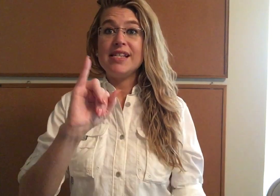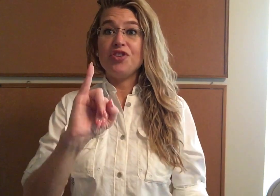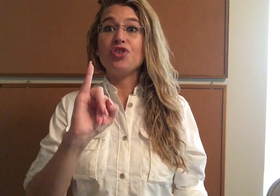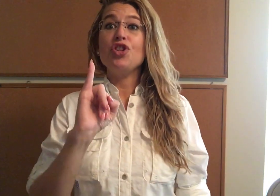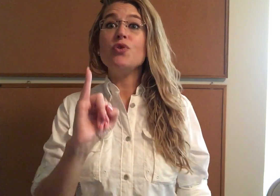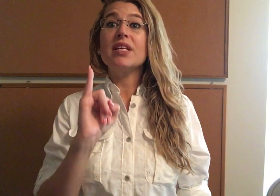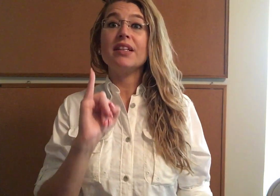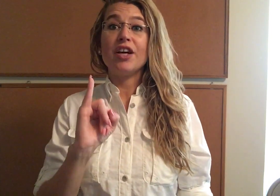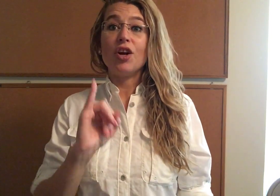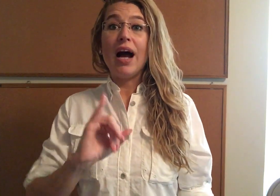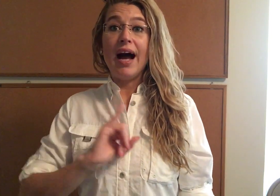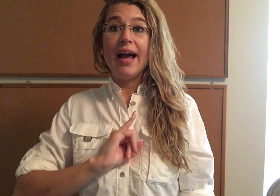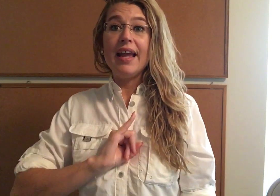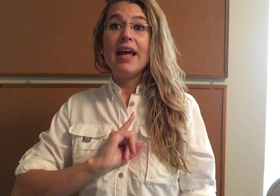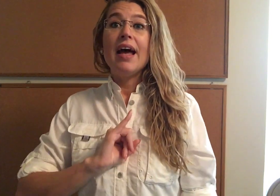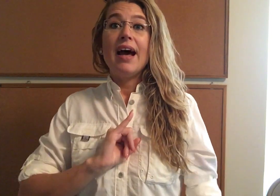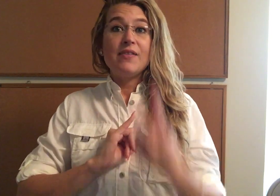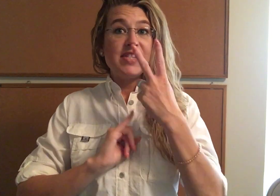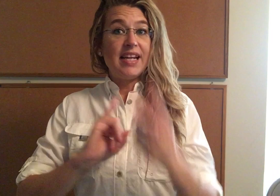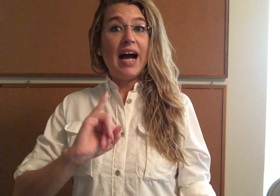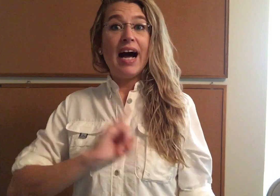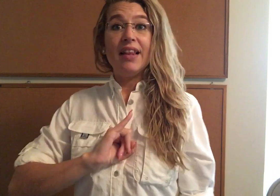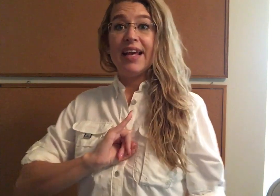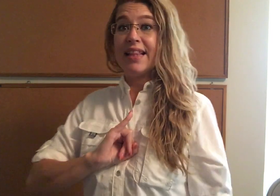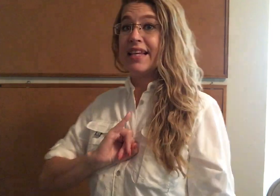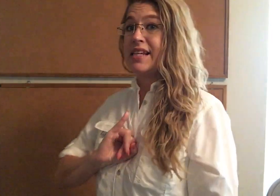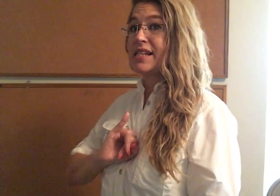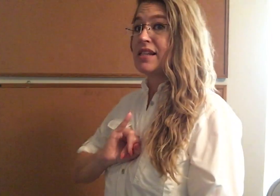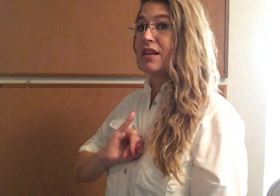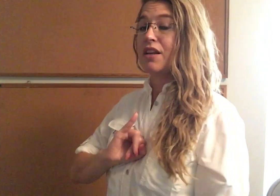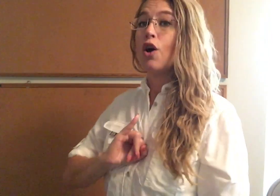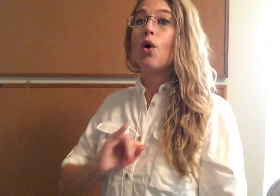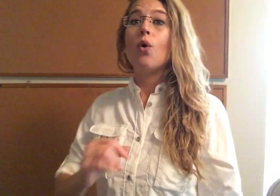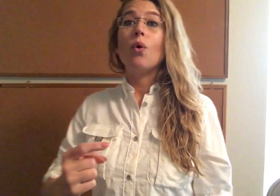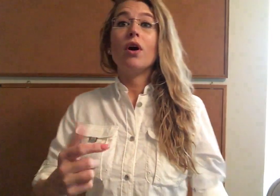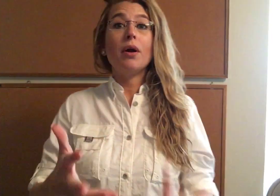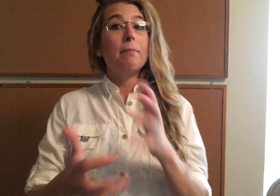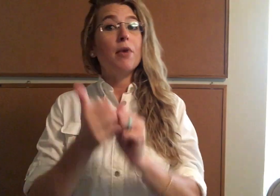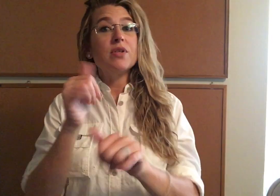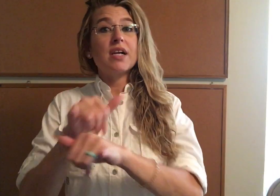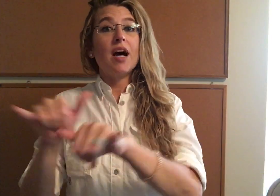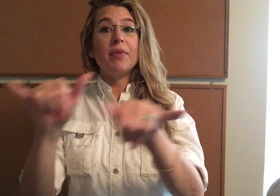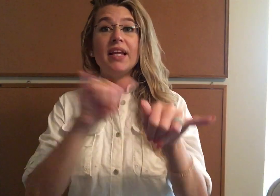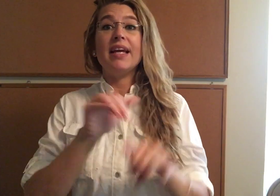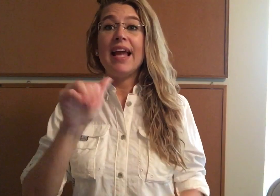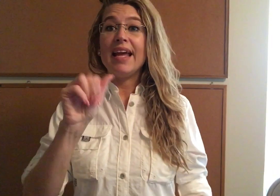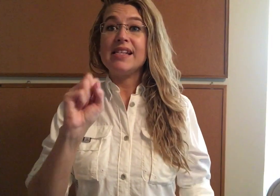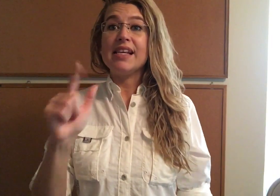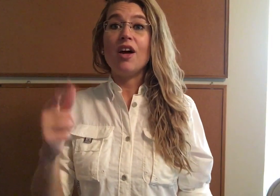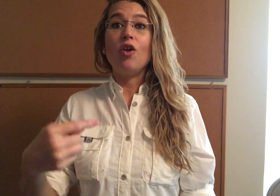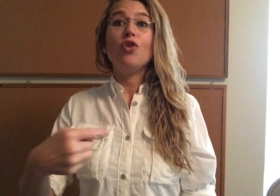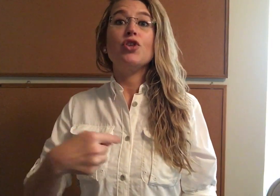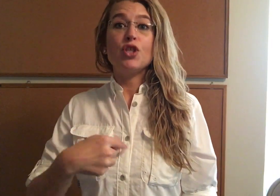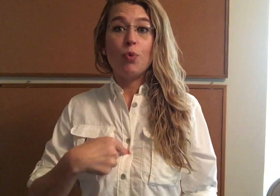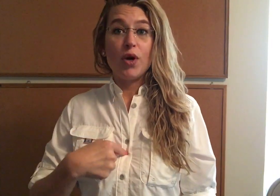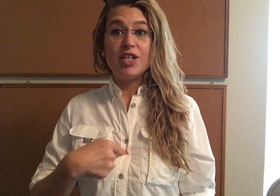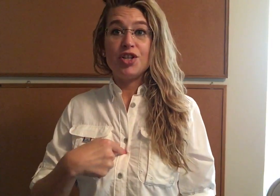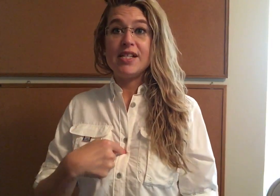Since you're using the letter I, I've seen I like this, or most commonly in ASL, you just point to